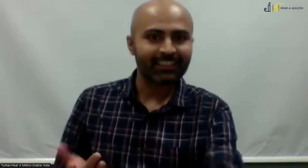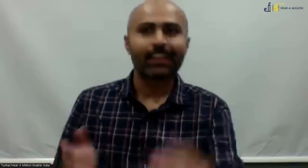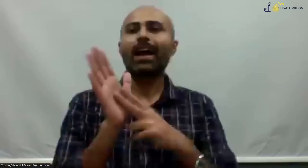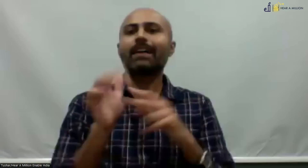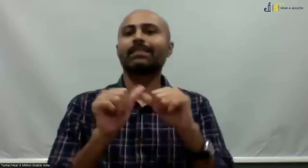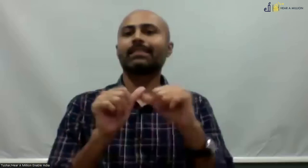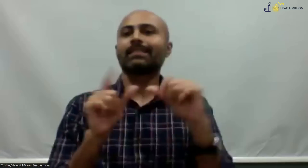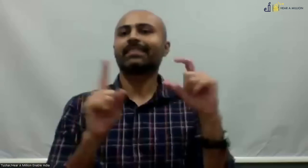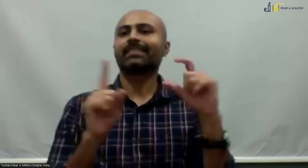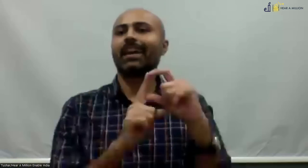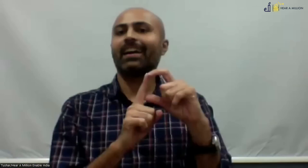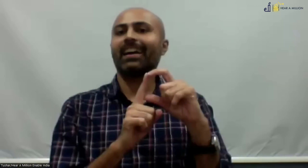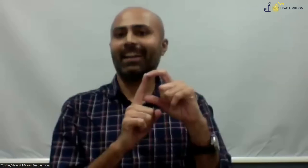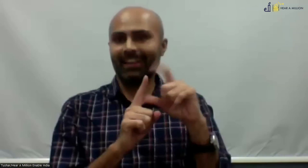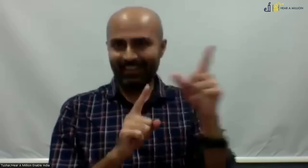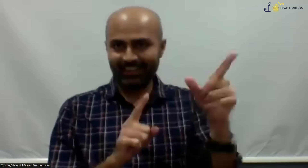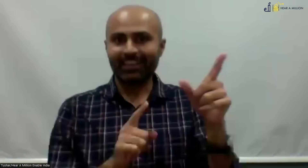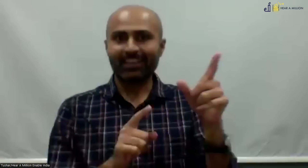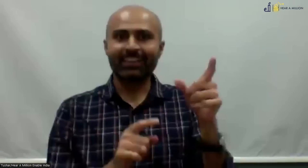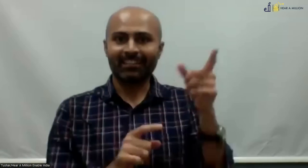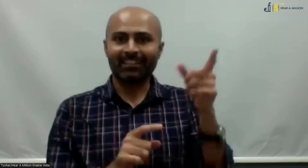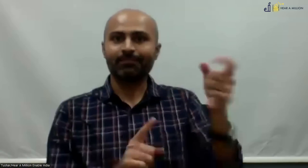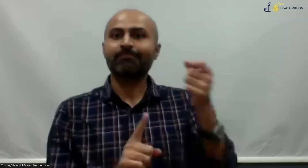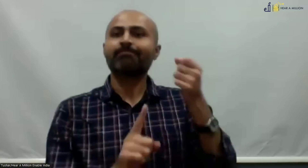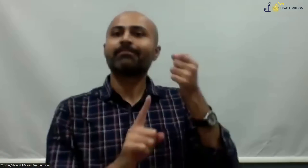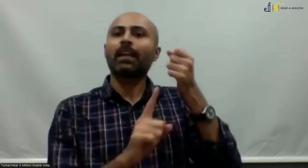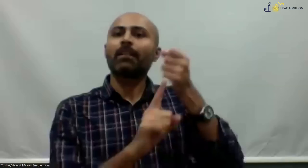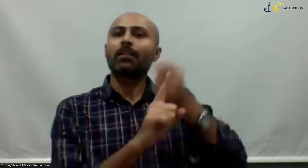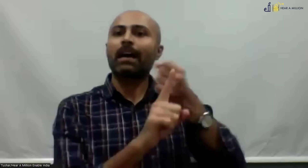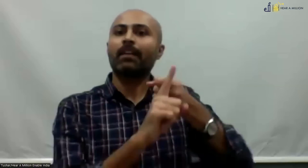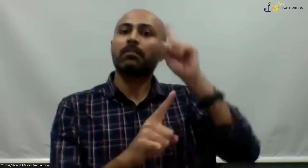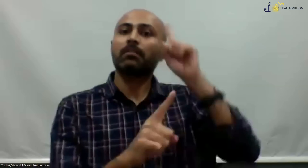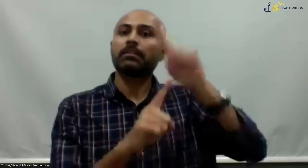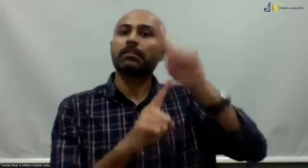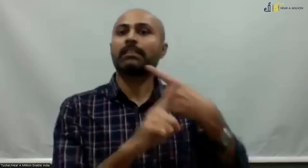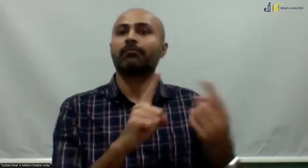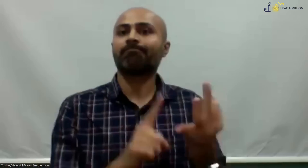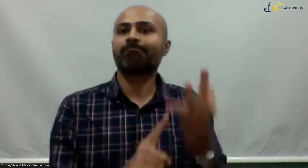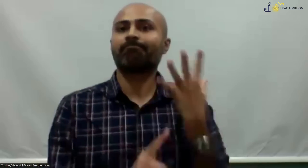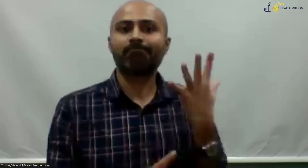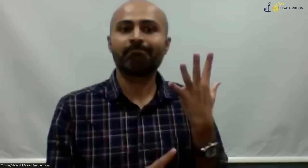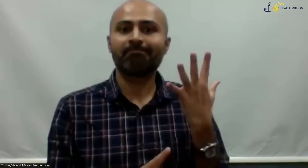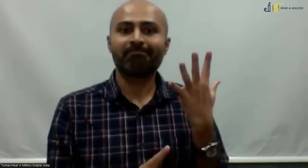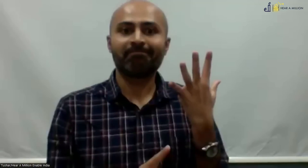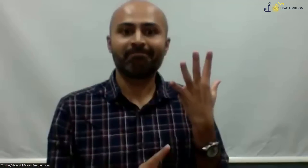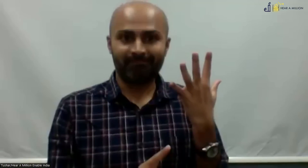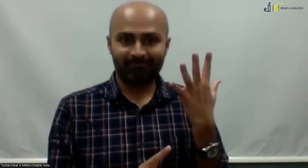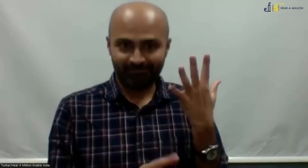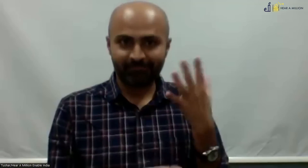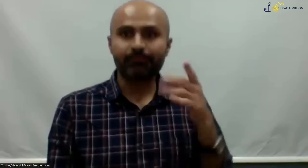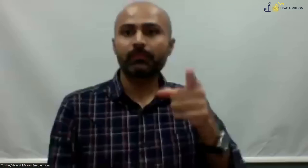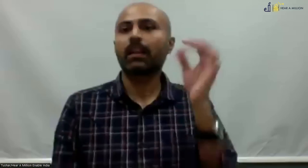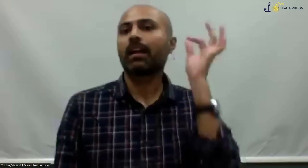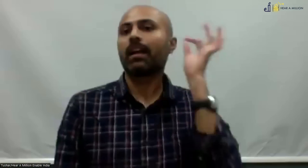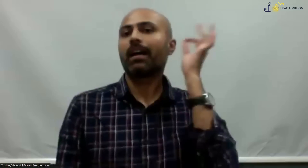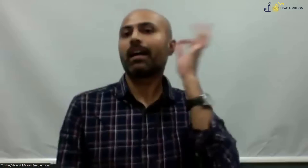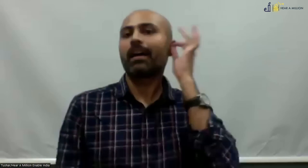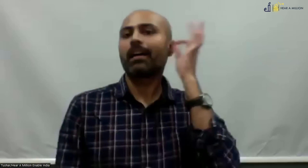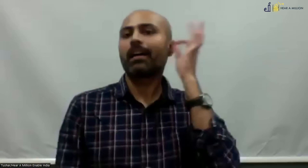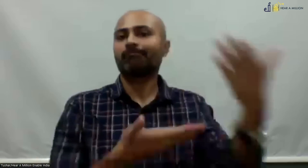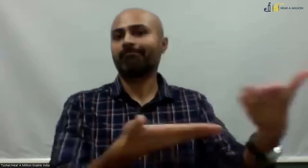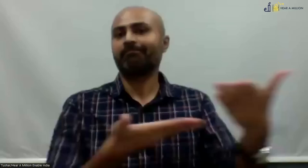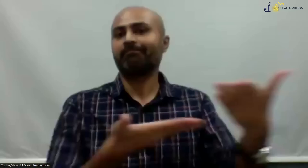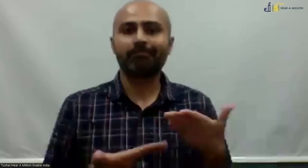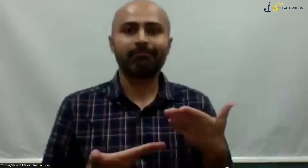know who we're going to welcome today? We're going to welcome Mr. Anuj Jain, who is the advocacy